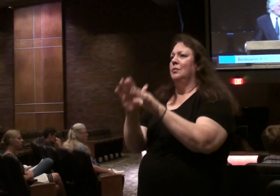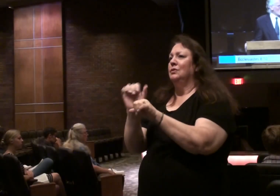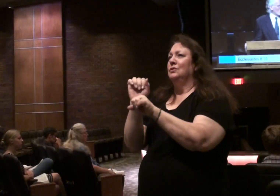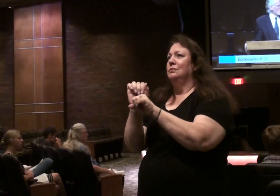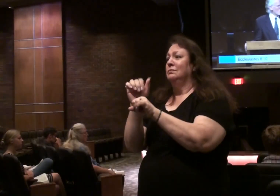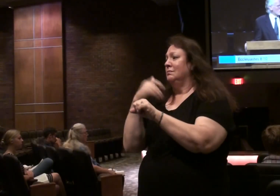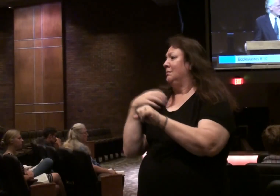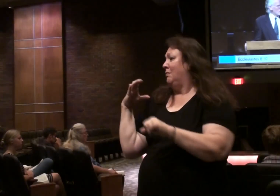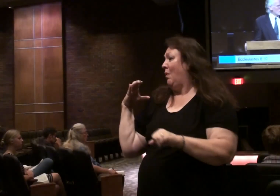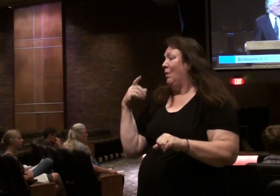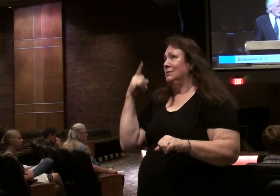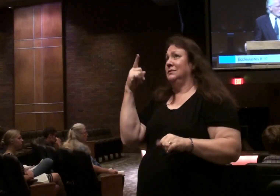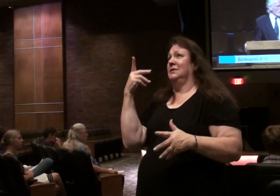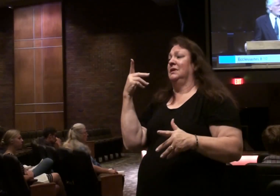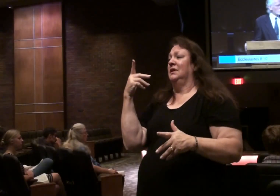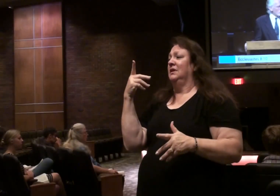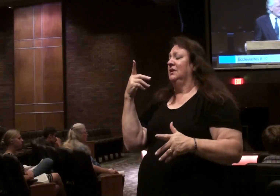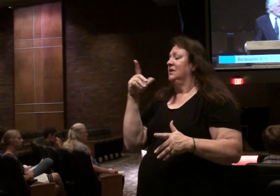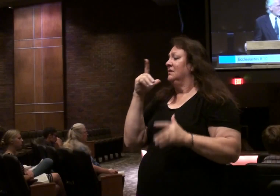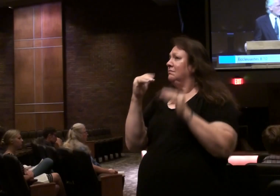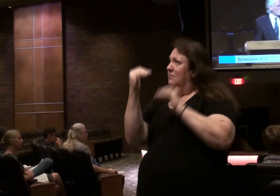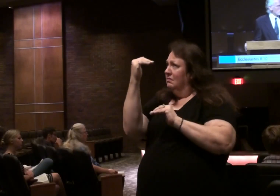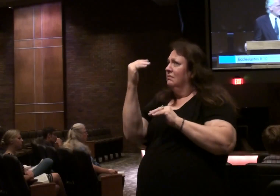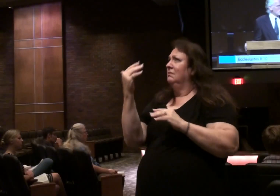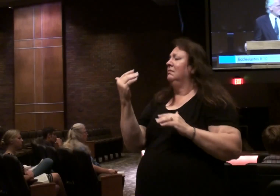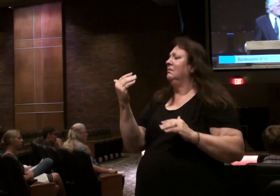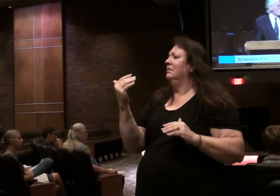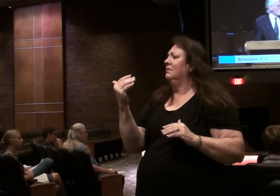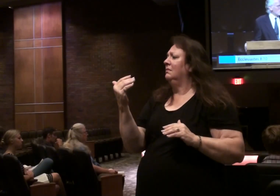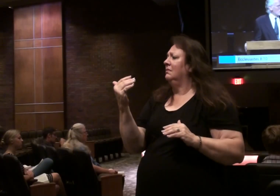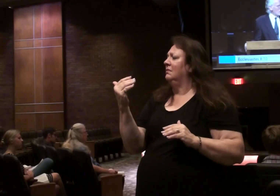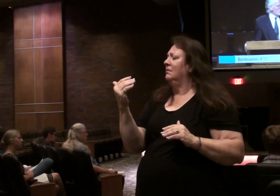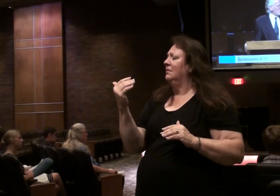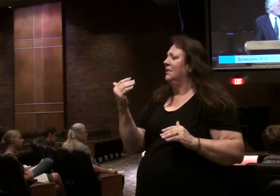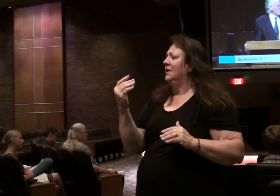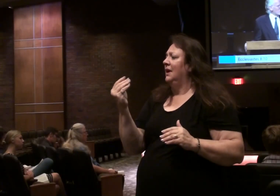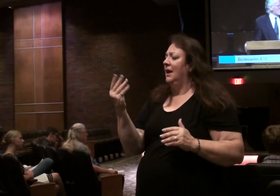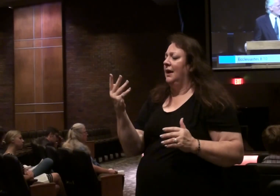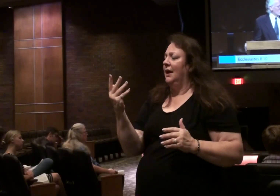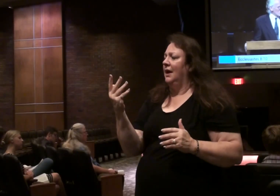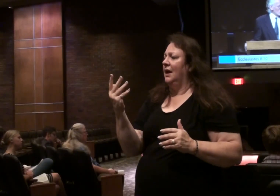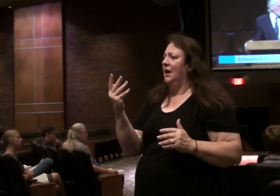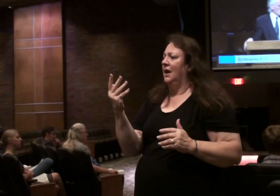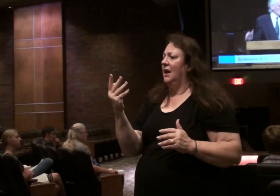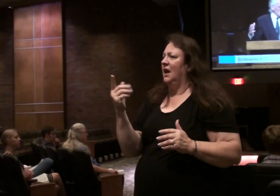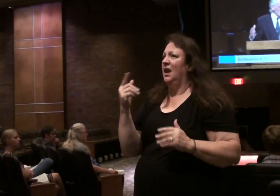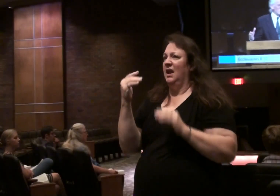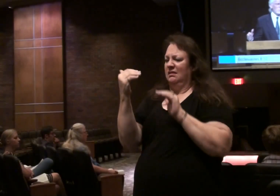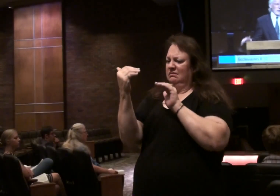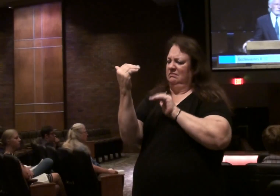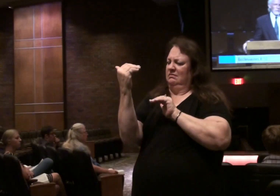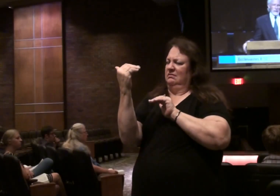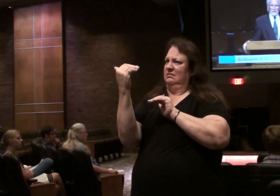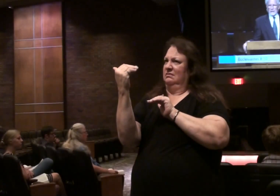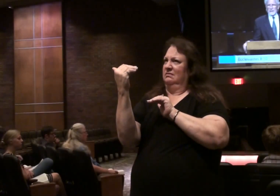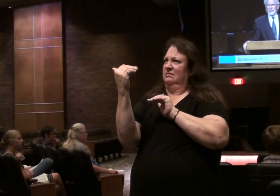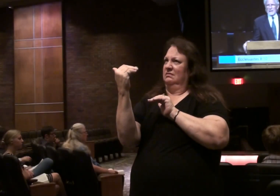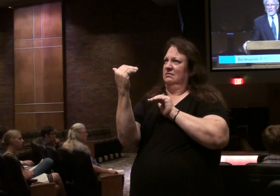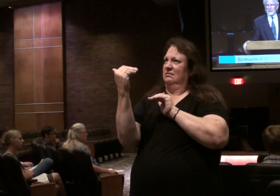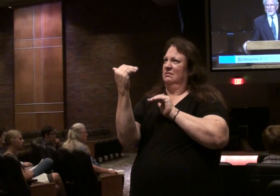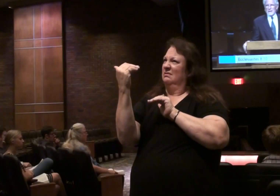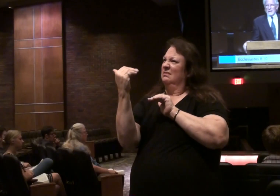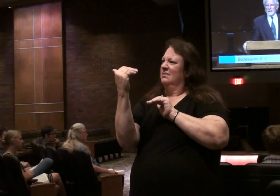work for is very unfair and treats you